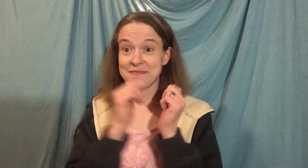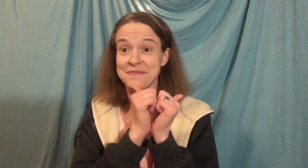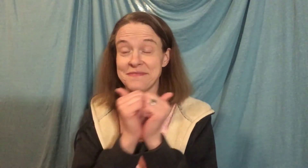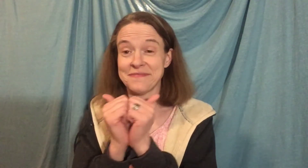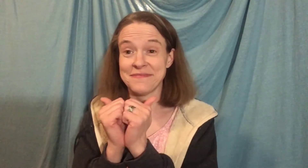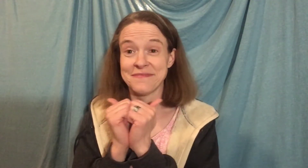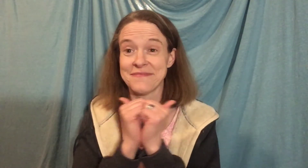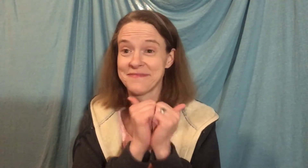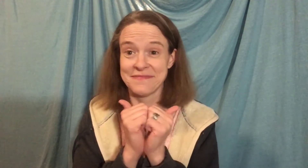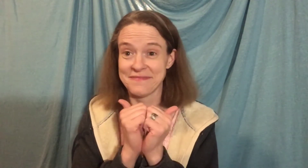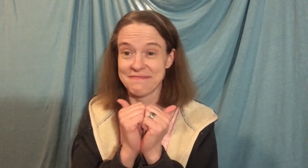Eating together.